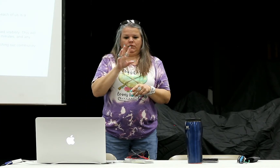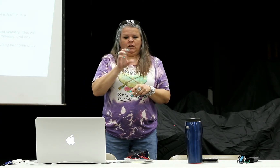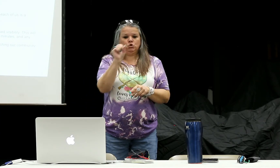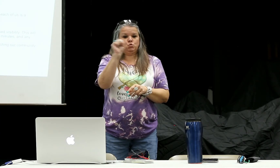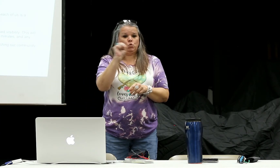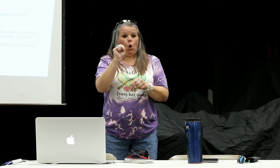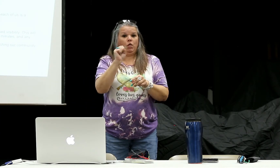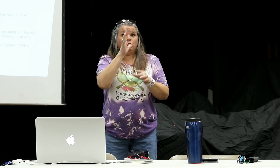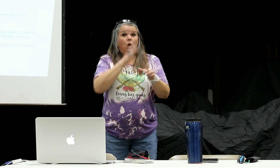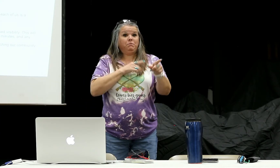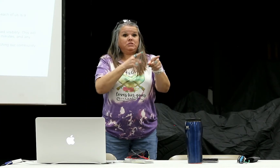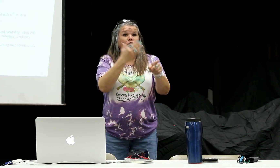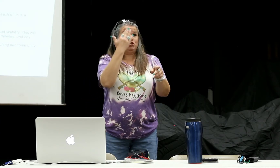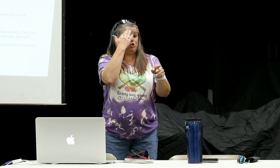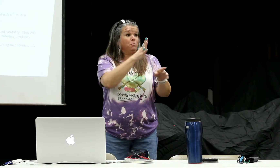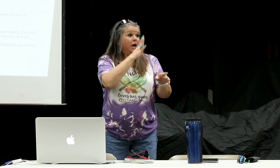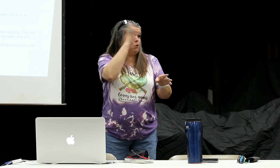Michelle's asked me if I can add something.